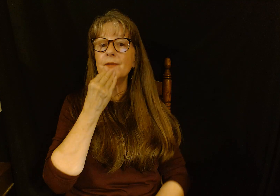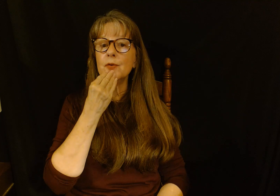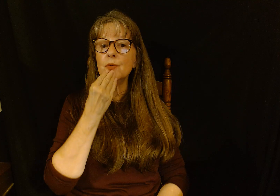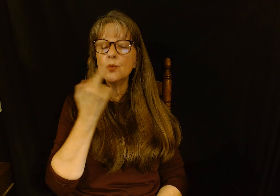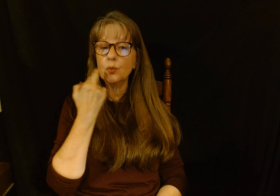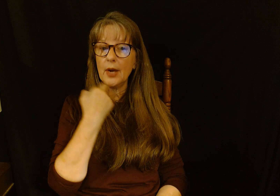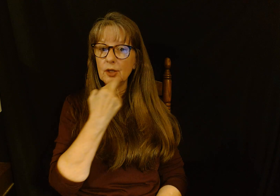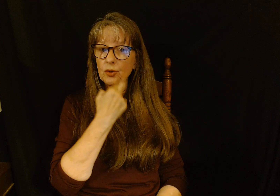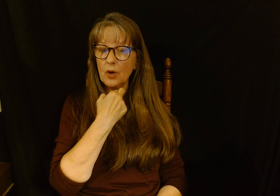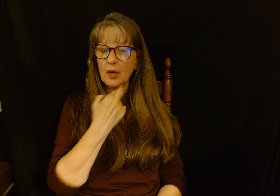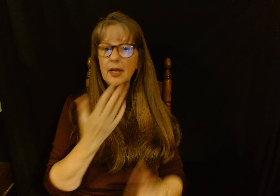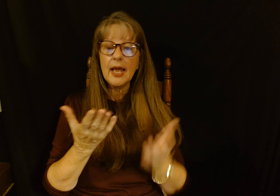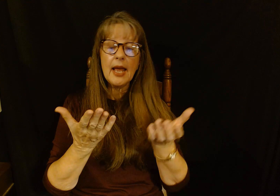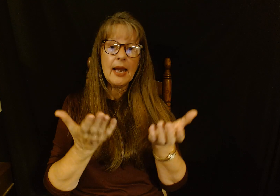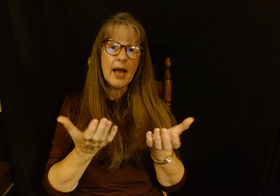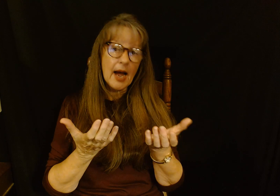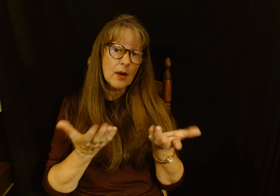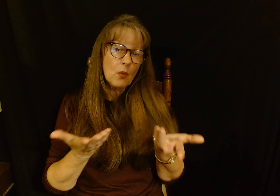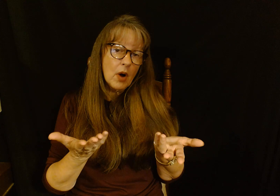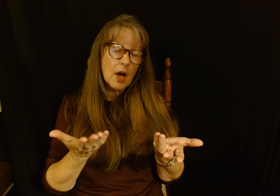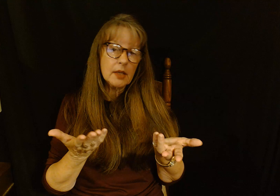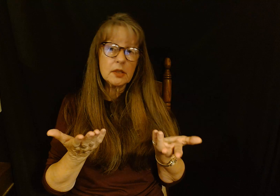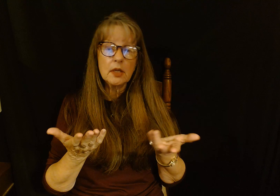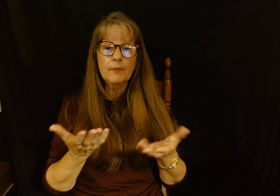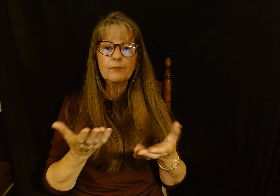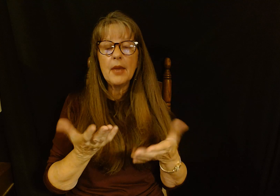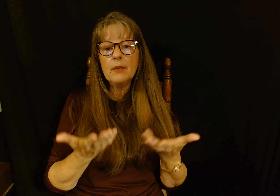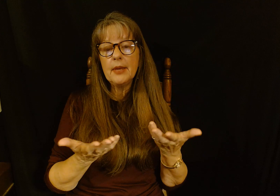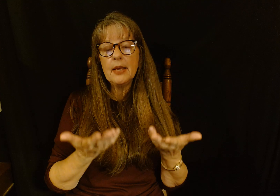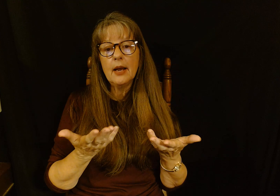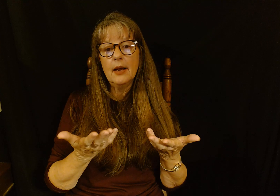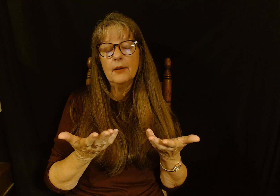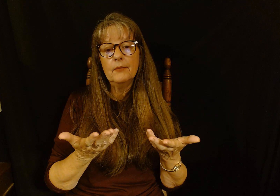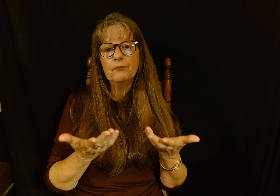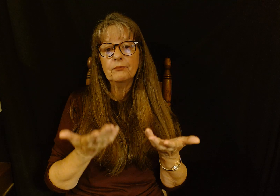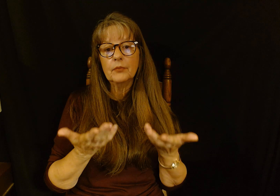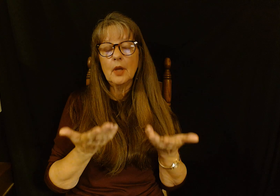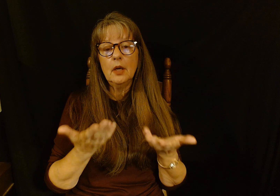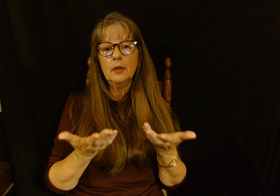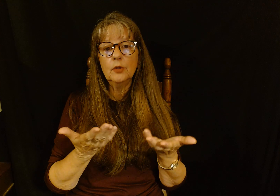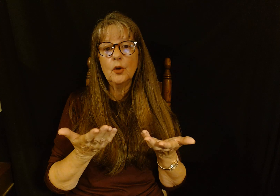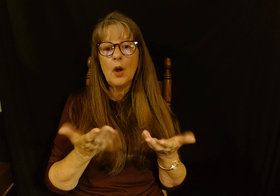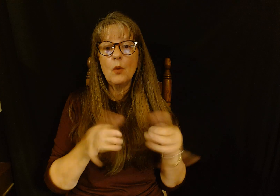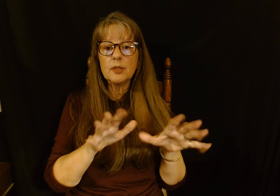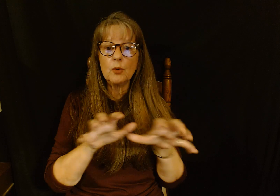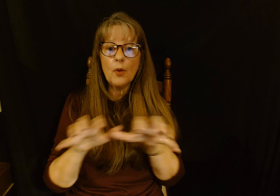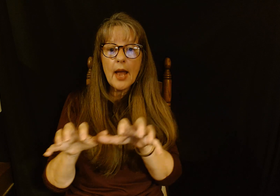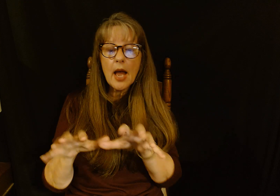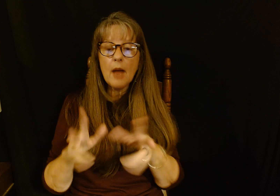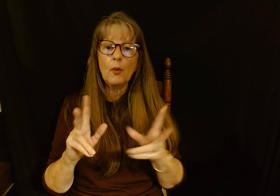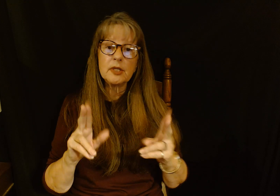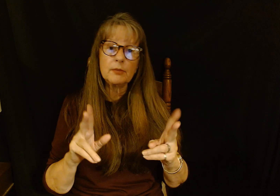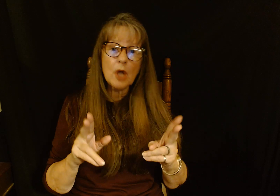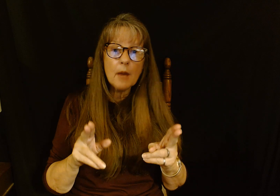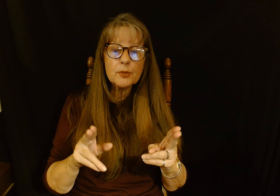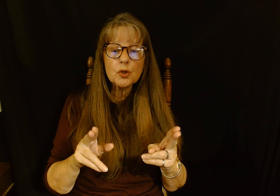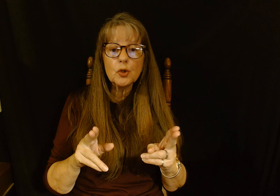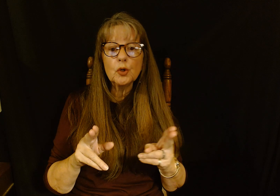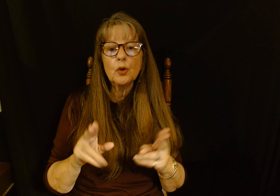seafood restaurant, and I want maybe, I want some crab, I want some lobster, I want